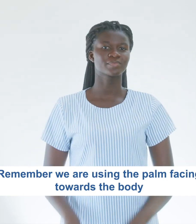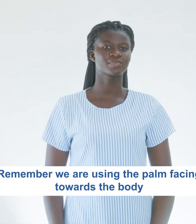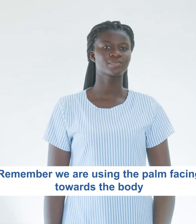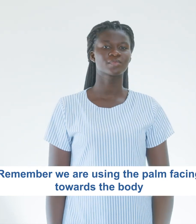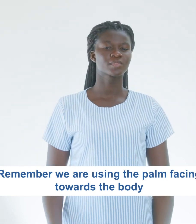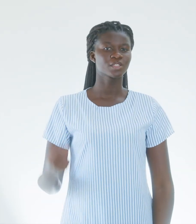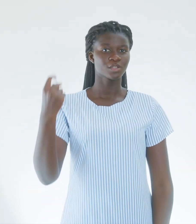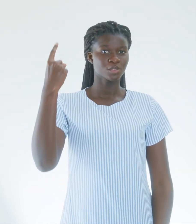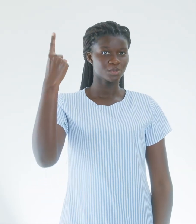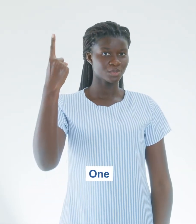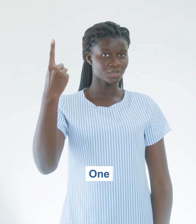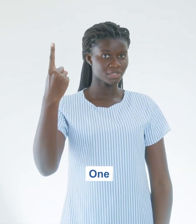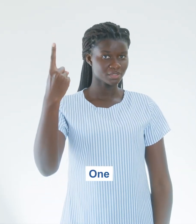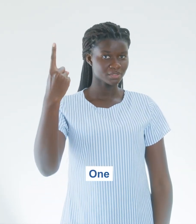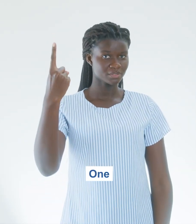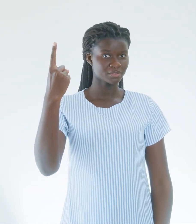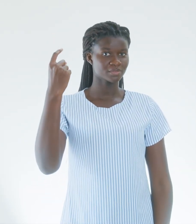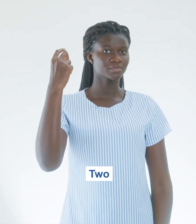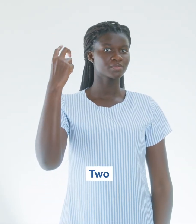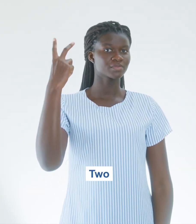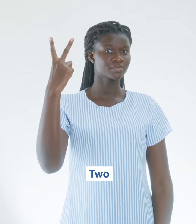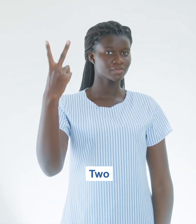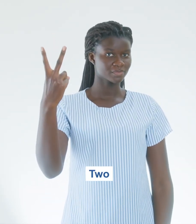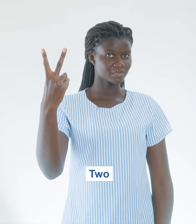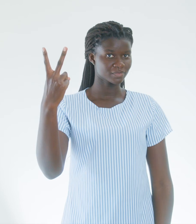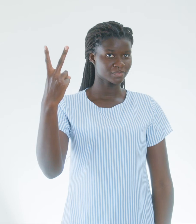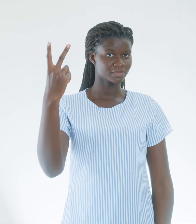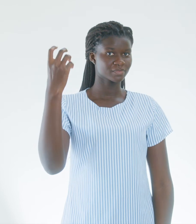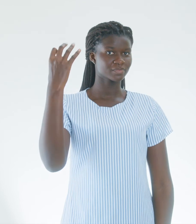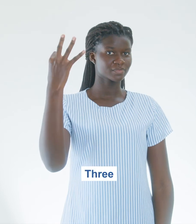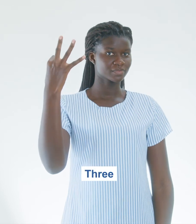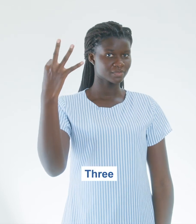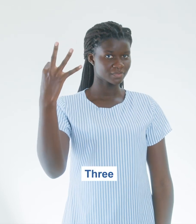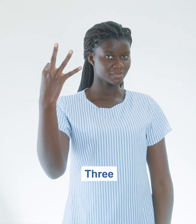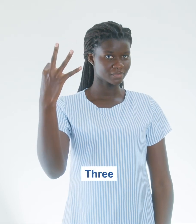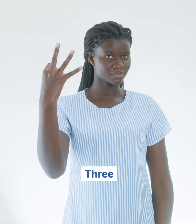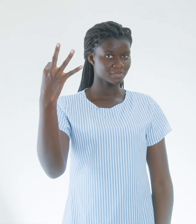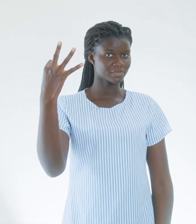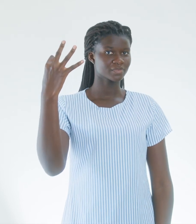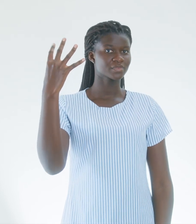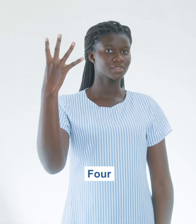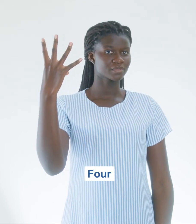body. 1, 2, 3,